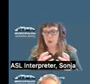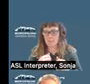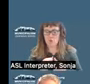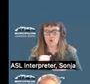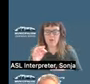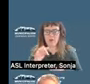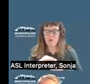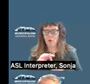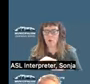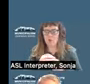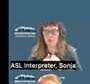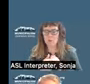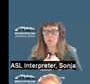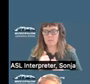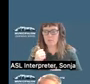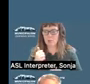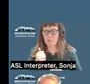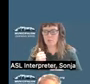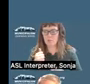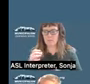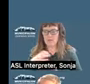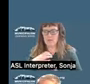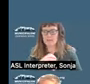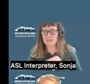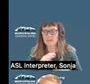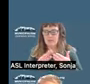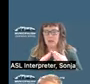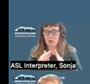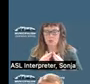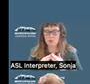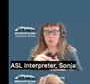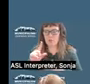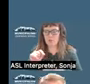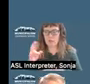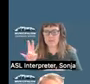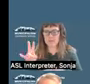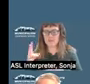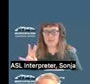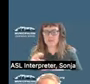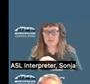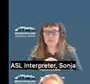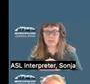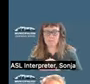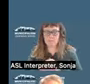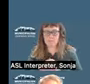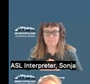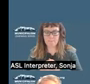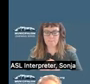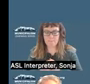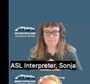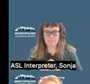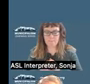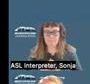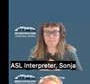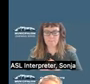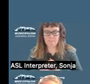majority on the city council in 2017 and with that new majority on the city council